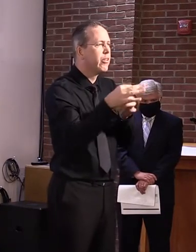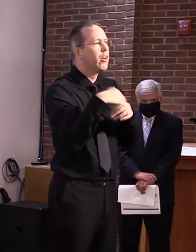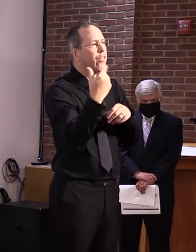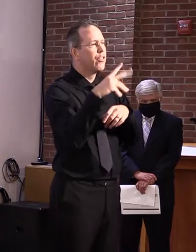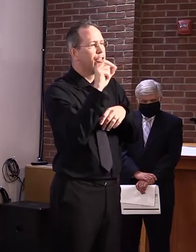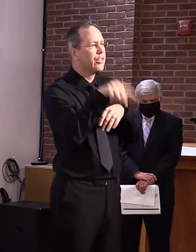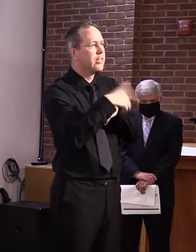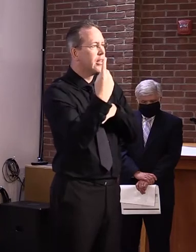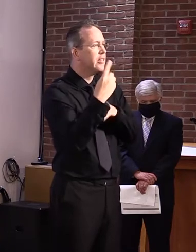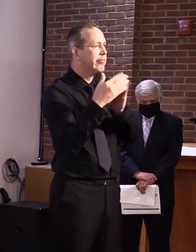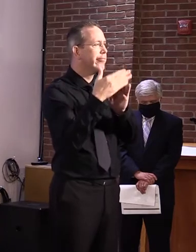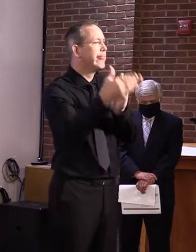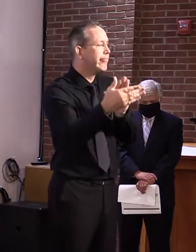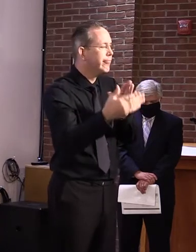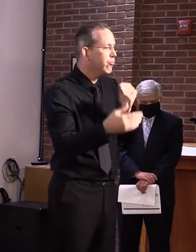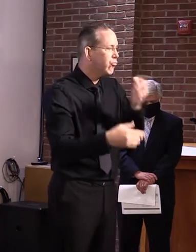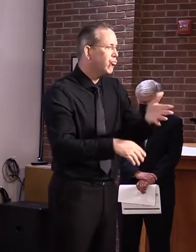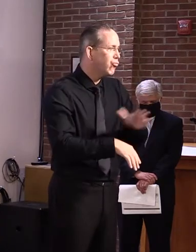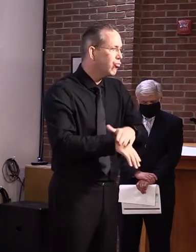Aaron, BT Digger.